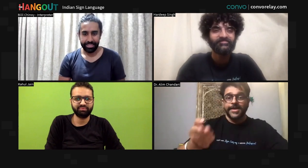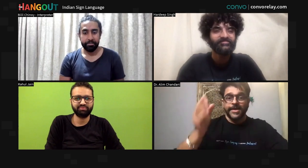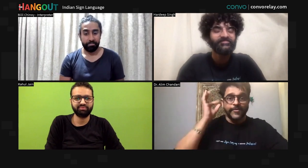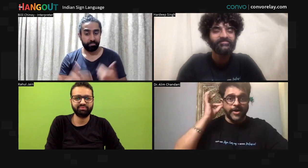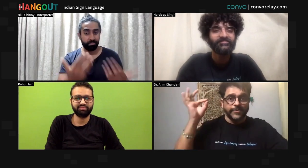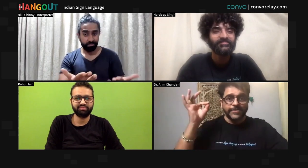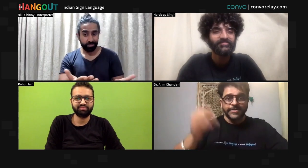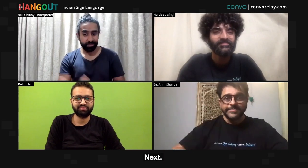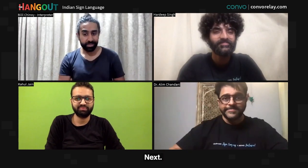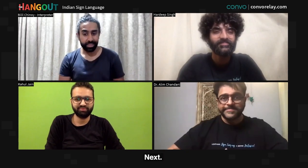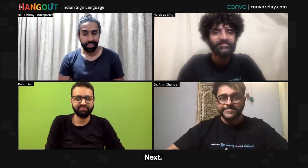Next.